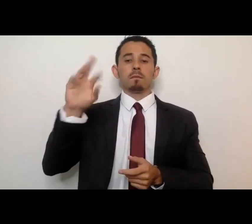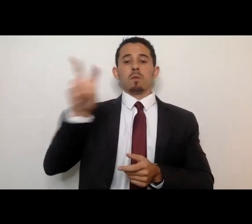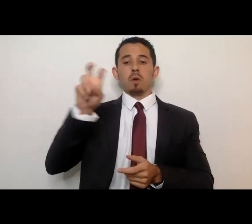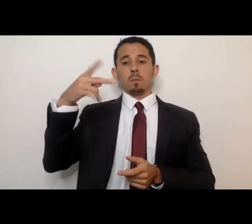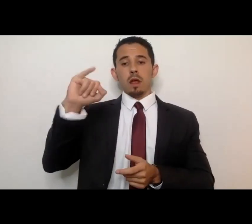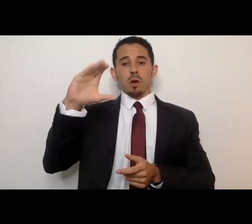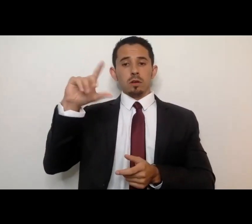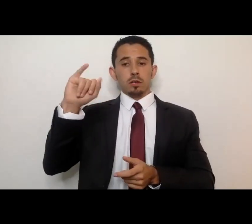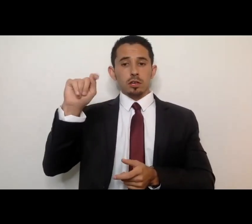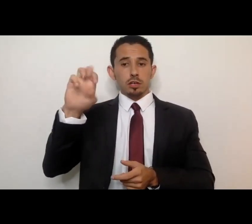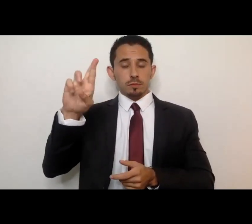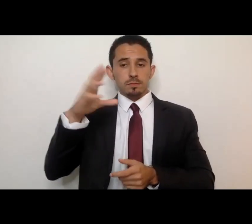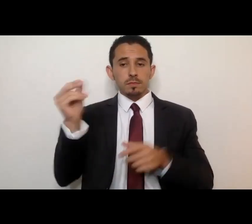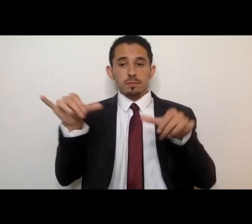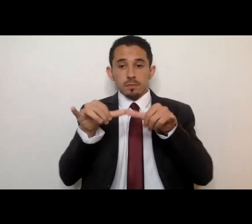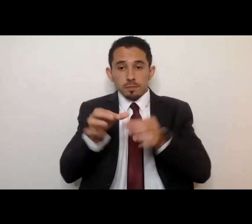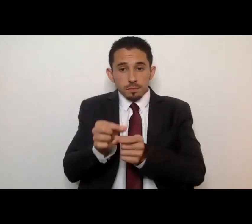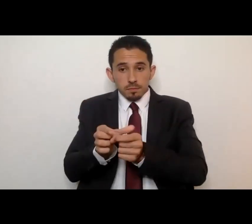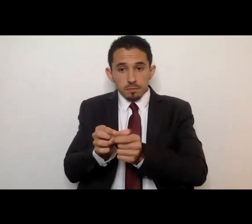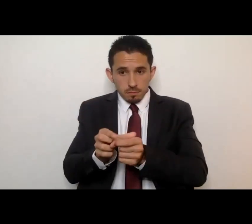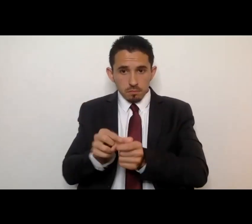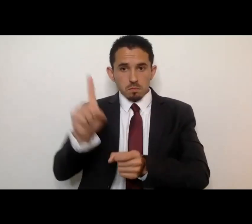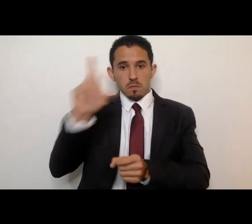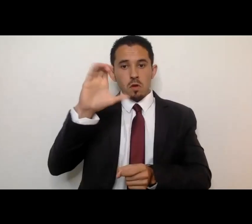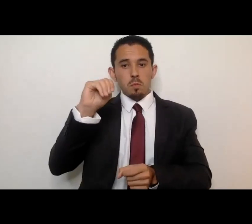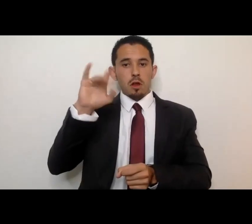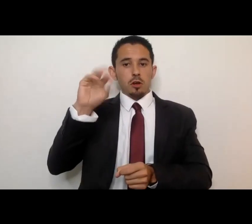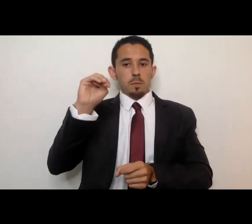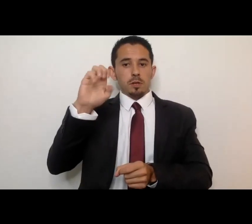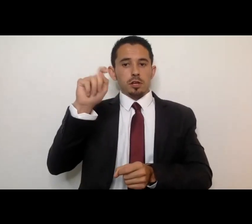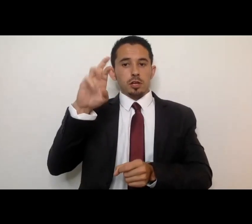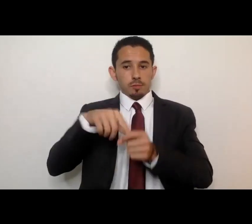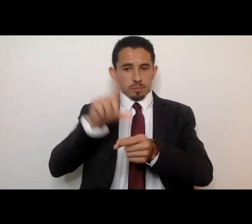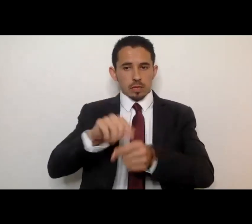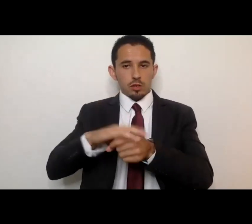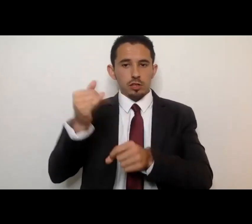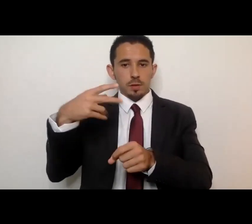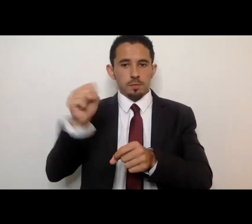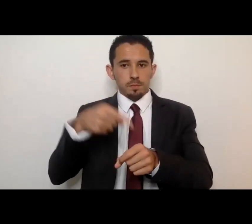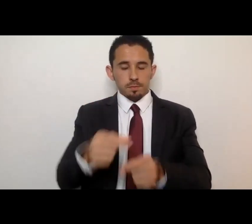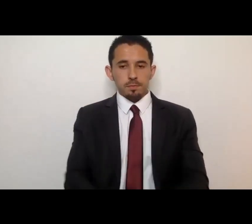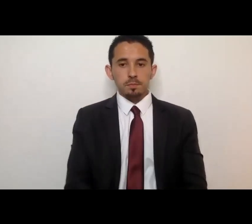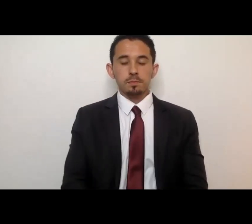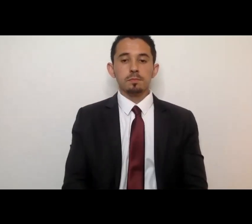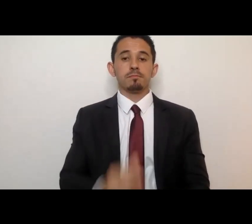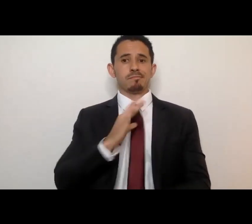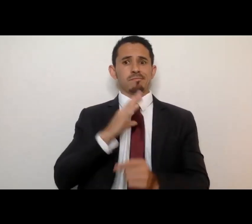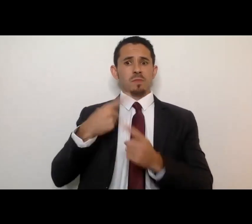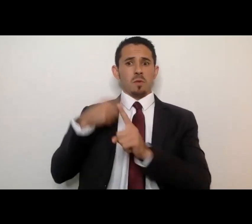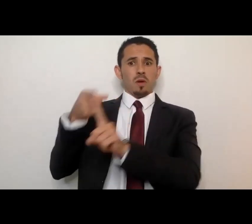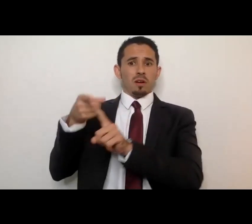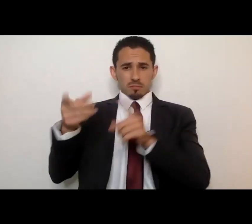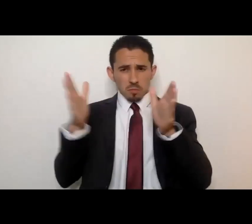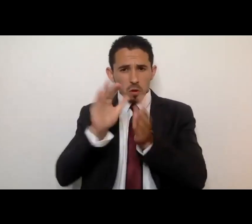It's a high-tech instrument to deposit a very small amount, about 200 picoliters in a 100 micrometer dot on the chip.